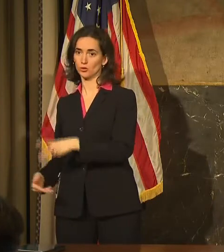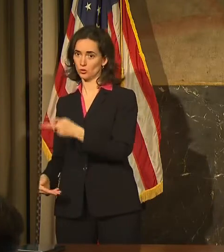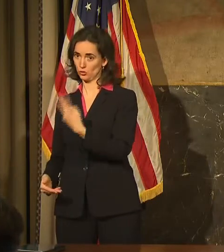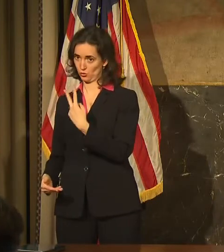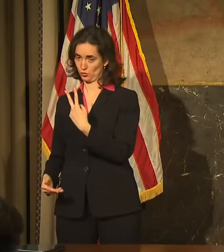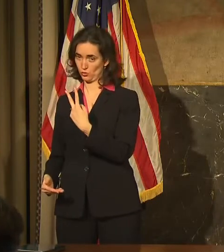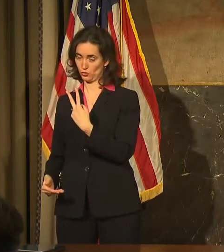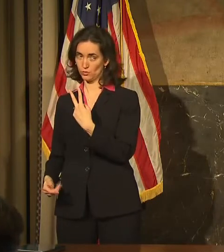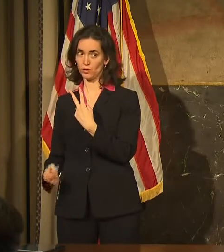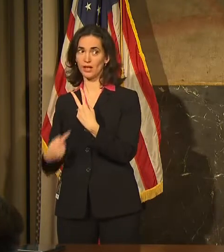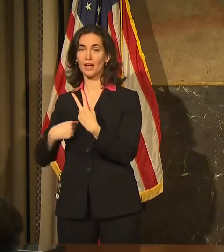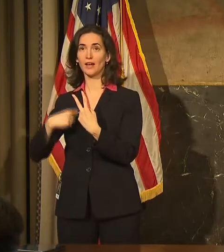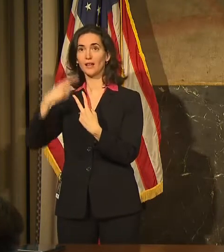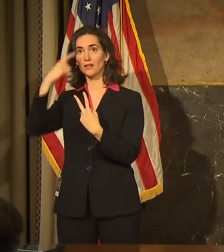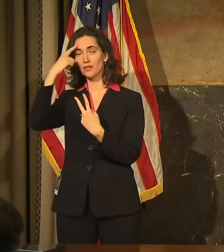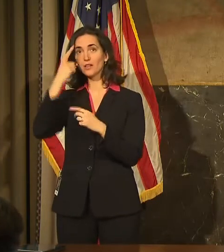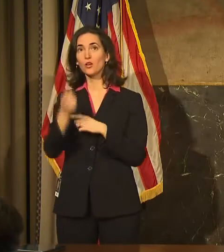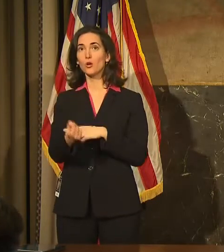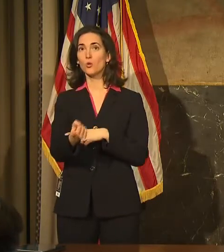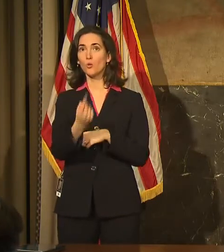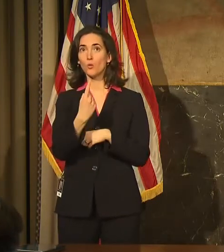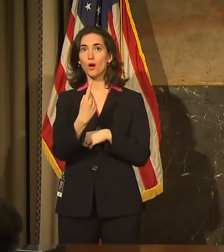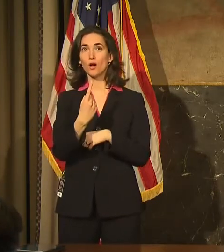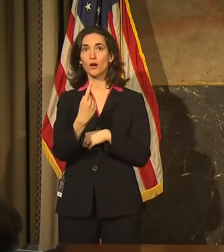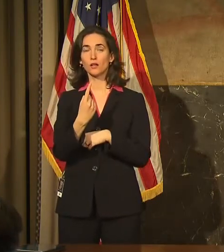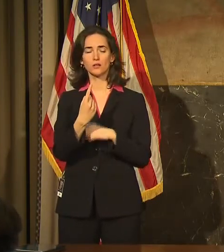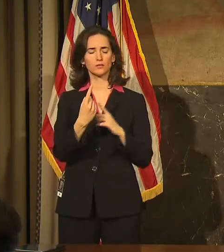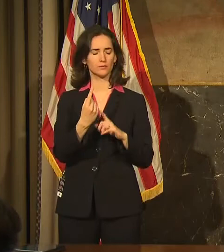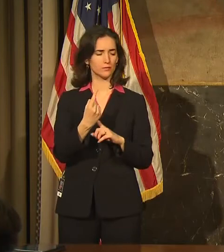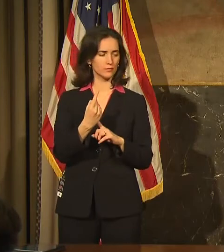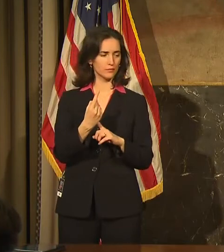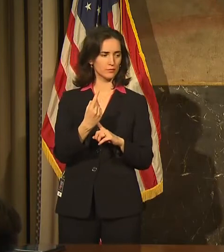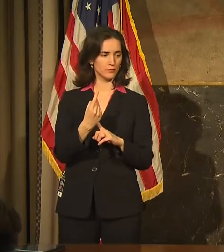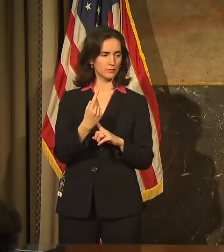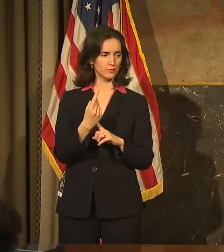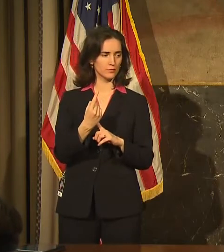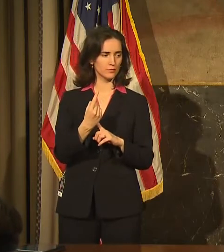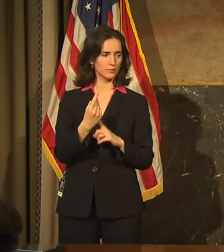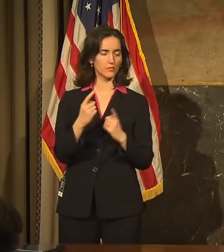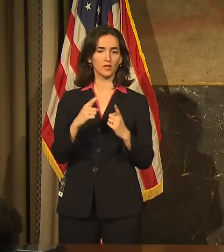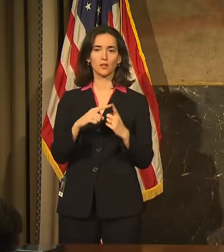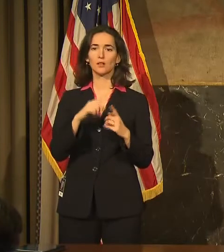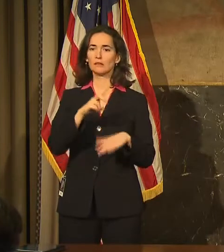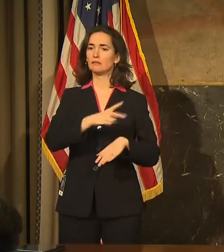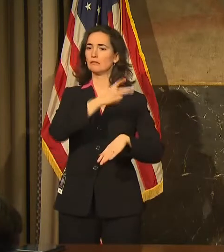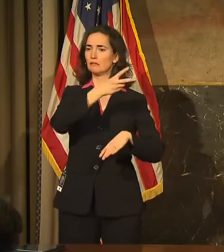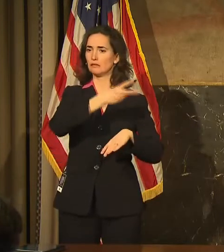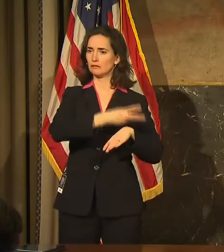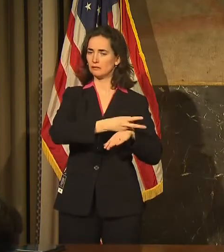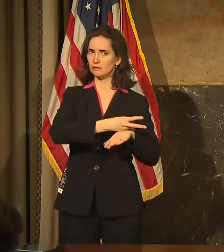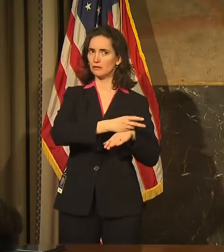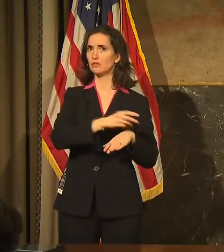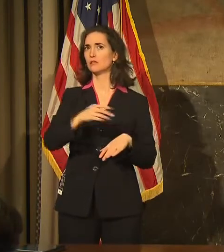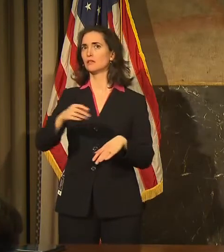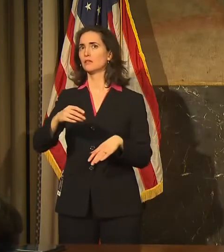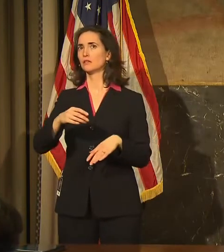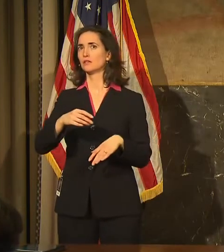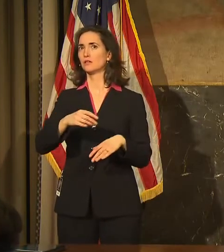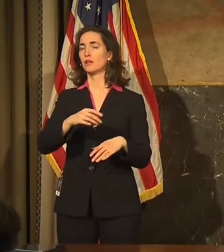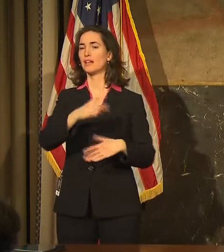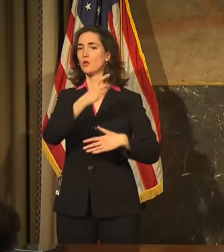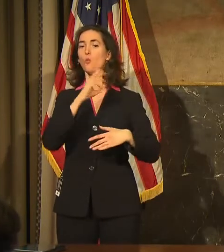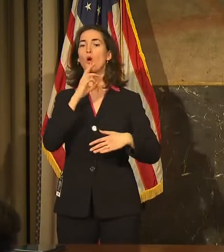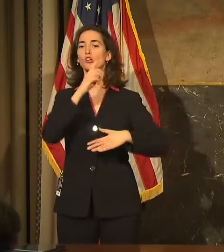One, I believe, slipped on ice and drowned in a pool. Another slipped on ice and had a fatal head injury as a result. The